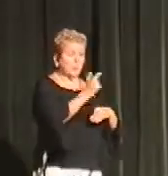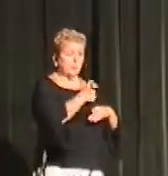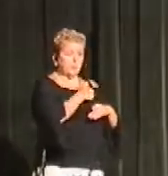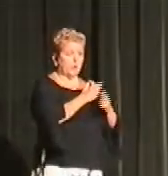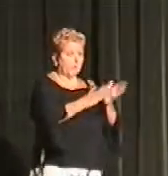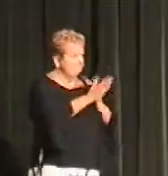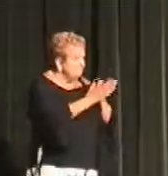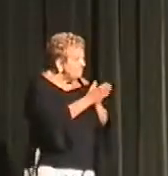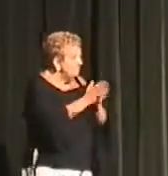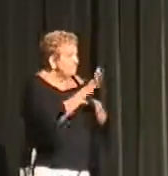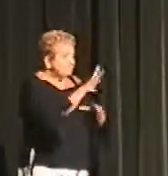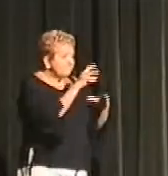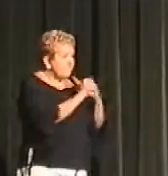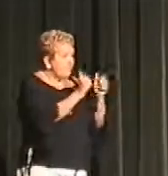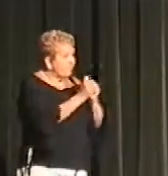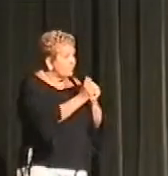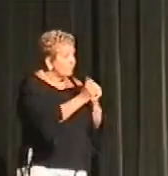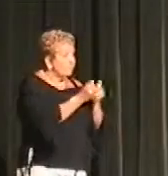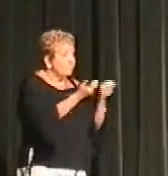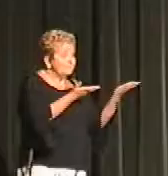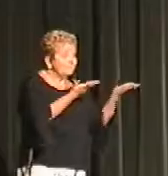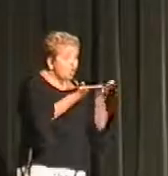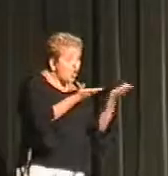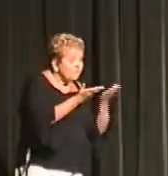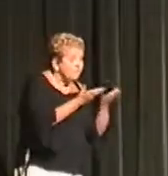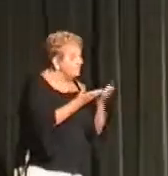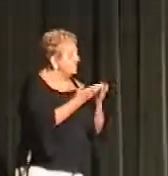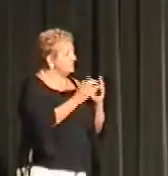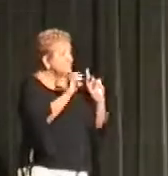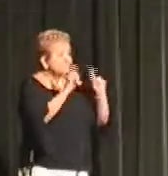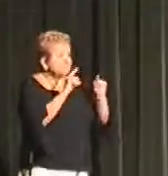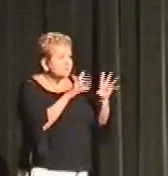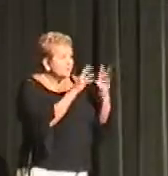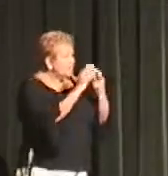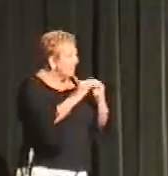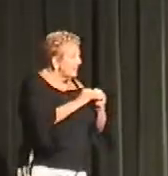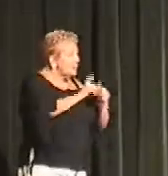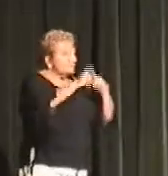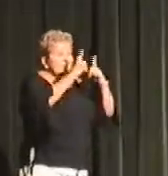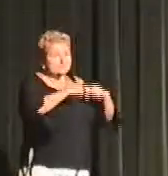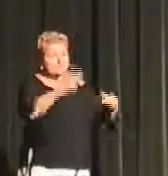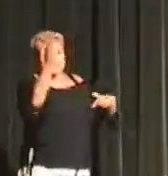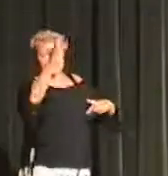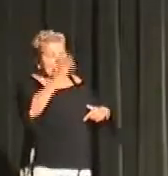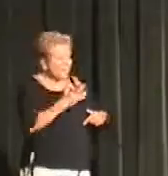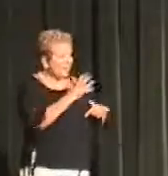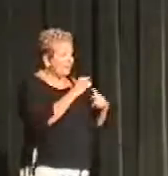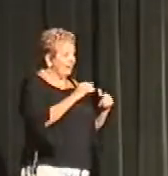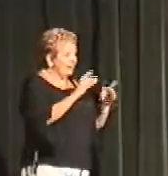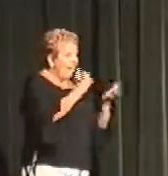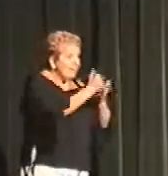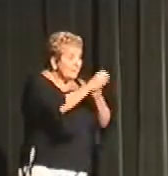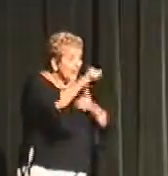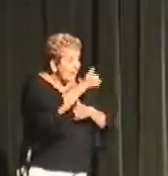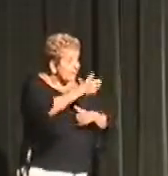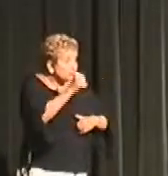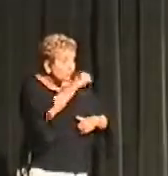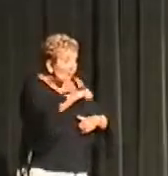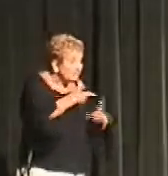active in central office. I had the privilege, you know, I was thinking about it when Liz was talking today, of going on real 12-step calls. I mean, wow.